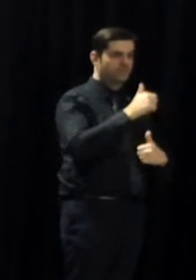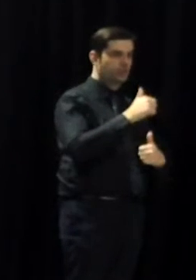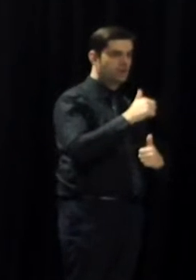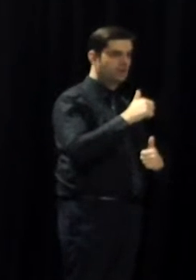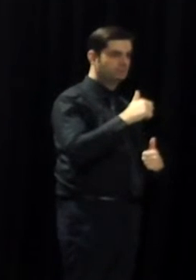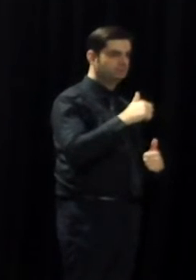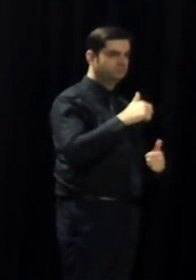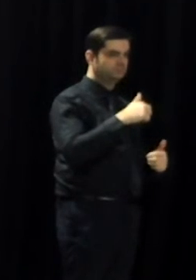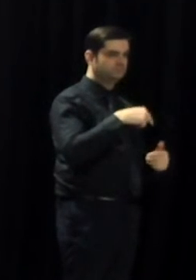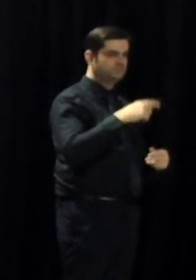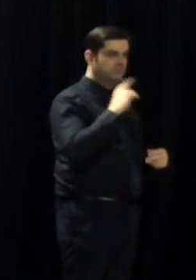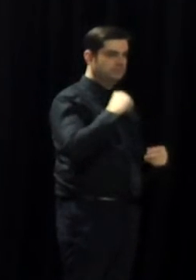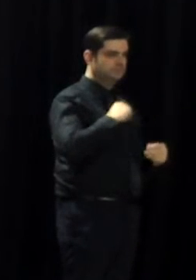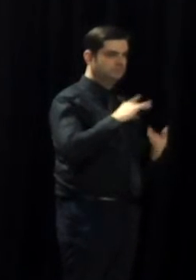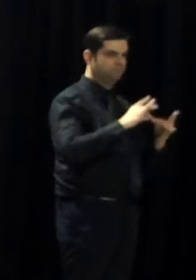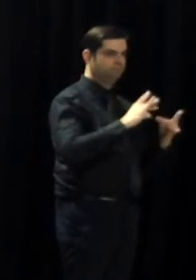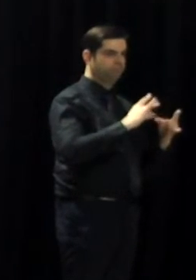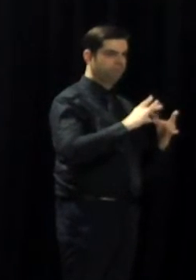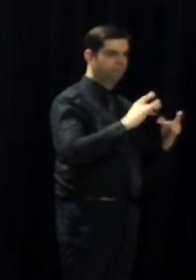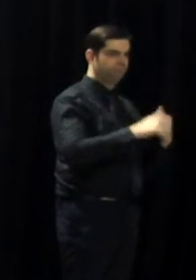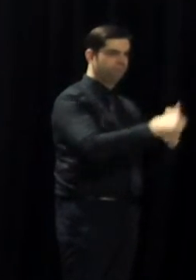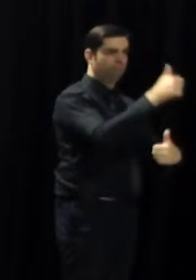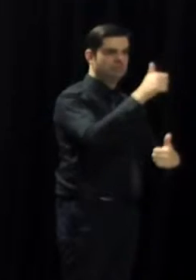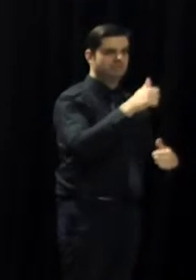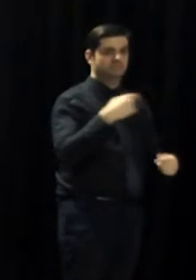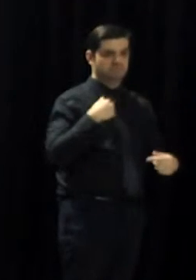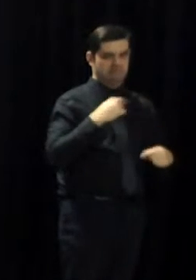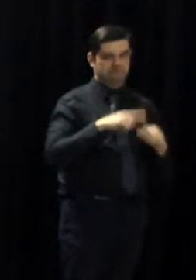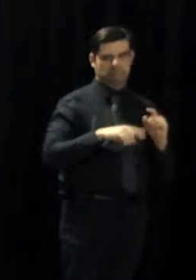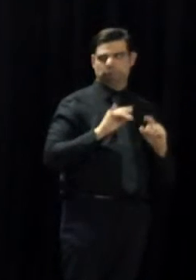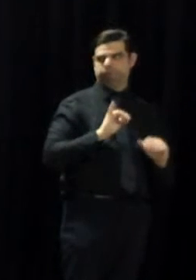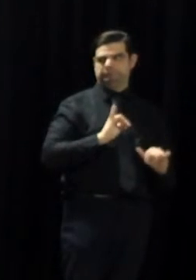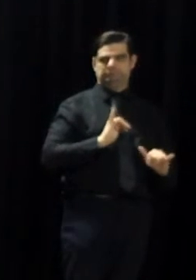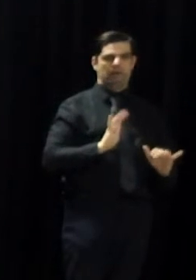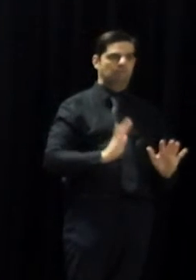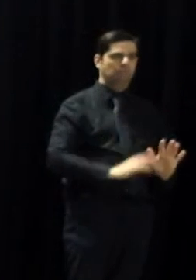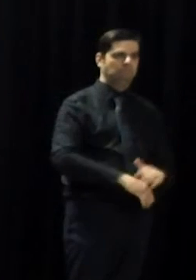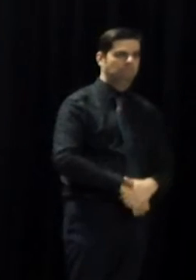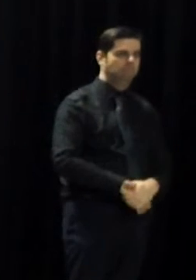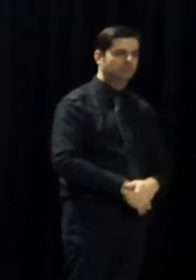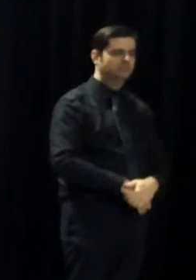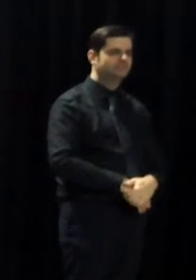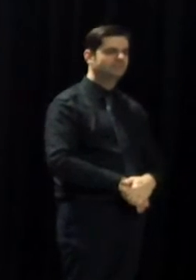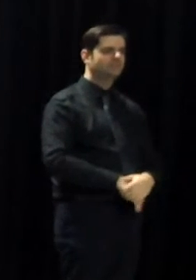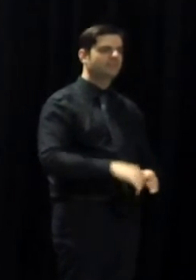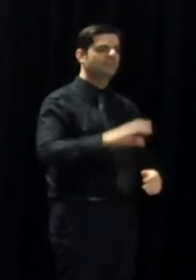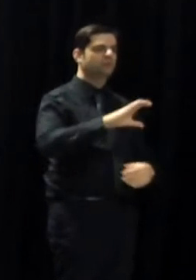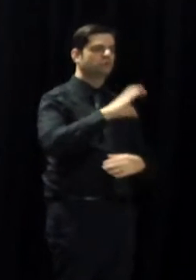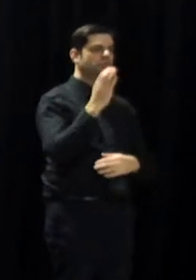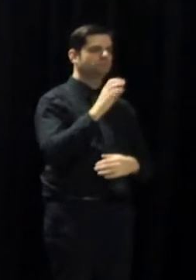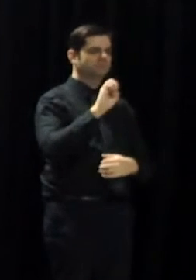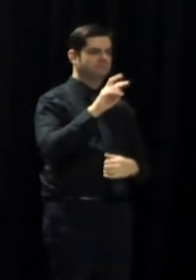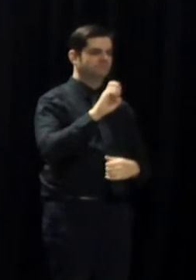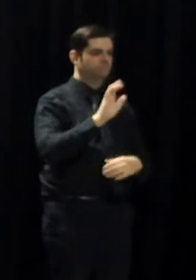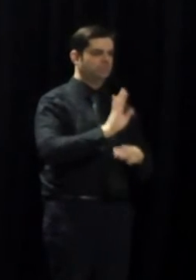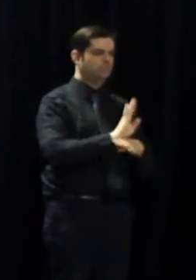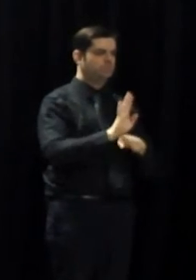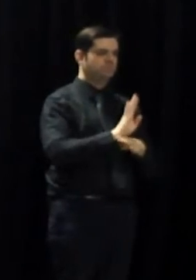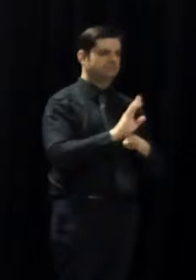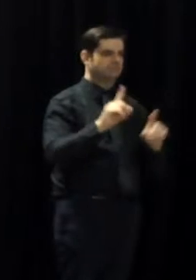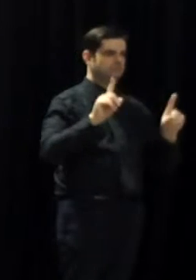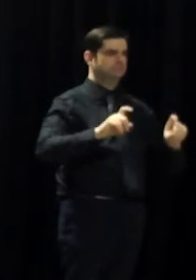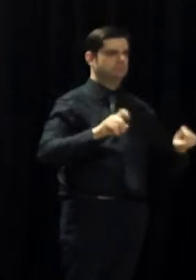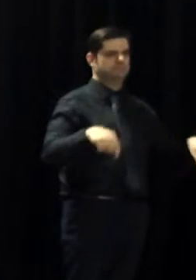Monday and Wednesday, and then obviously if something happens, Christmas Eve we'll be very busy testing, but if something else happens, we'll.